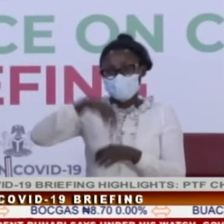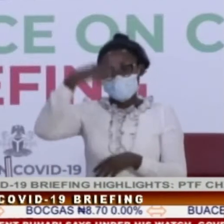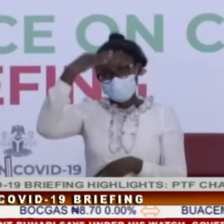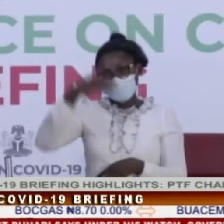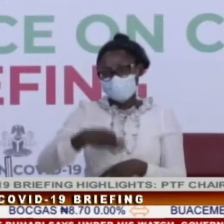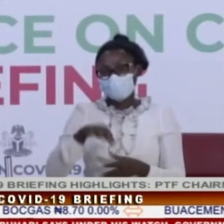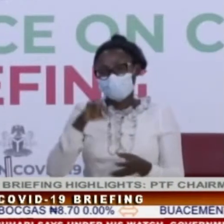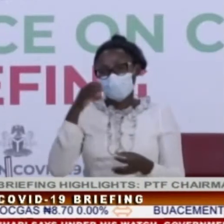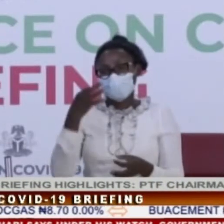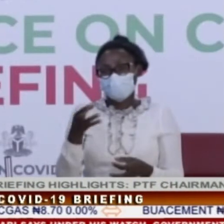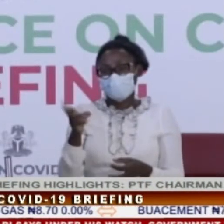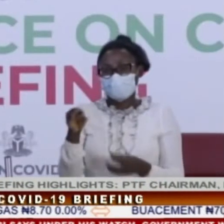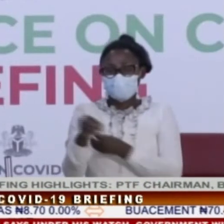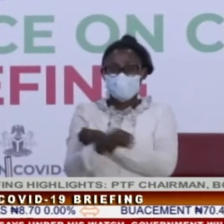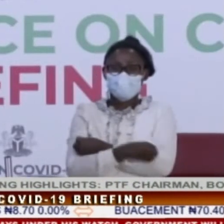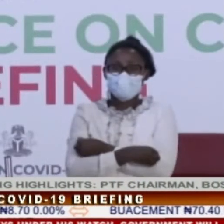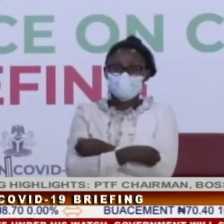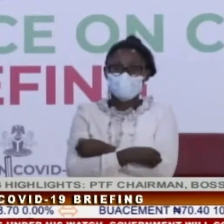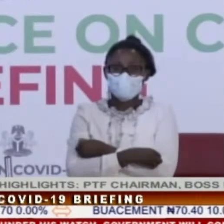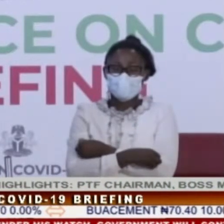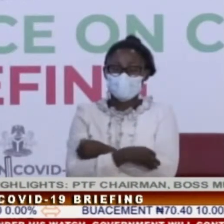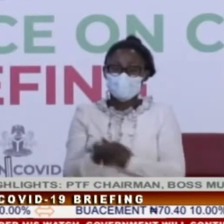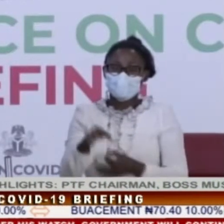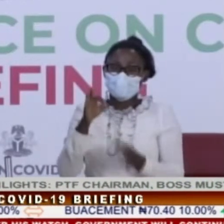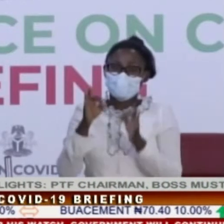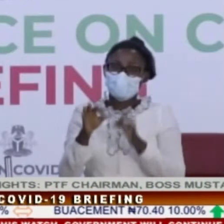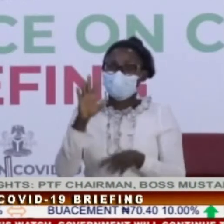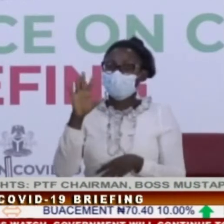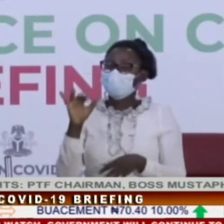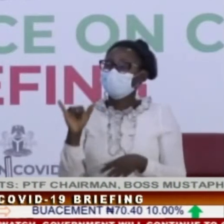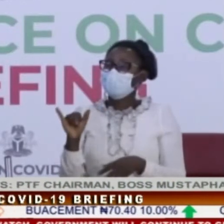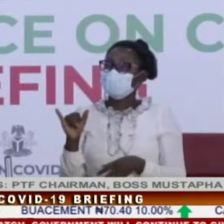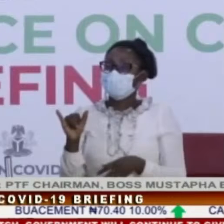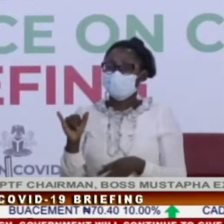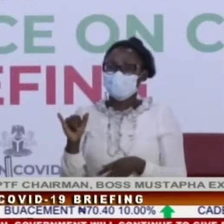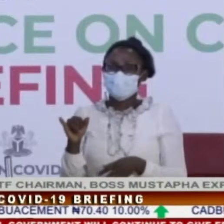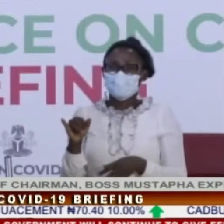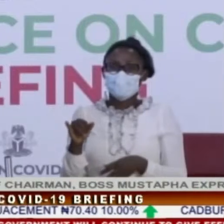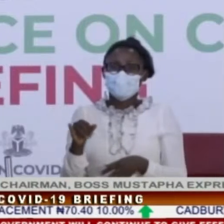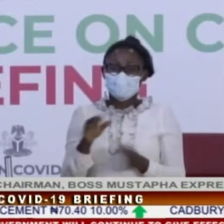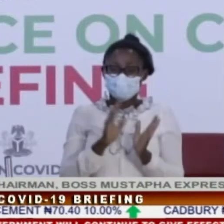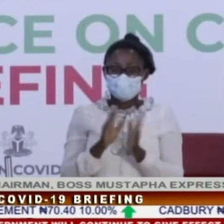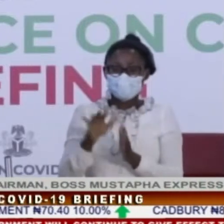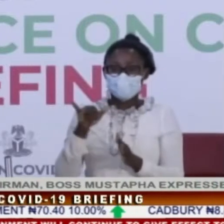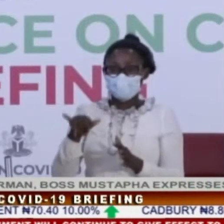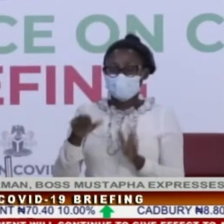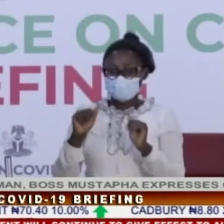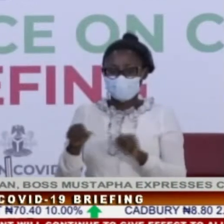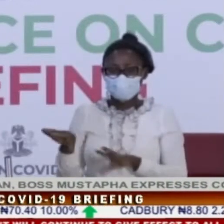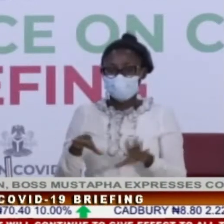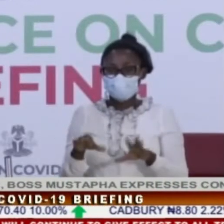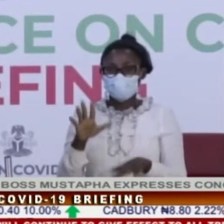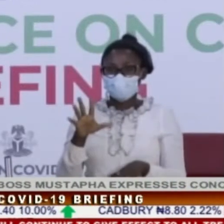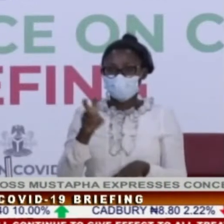We will continue to appeal to Nigerians to abide by those instructions and just comply with them.